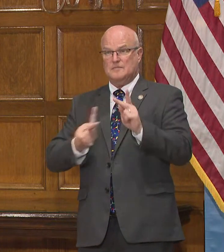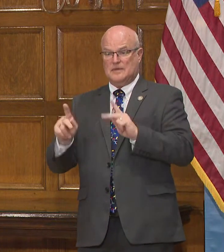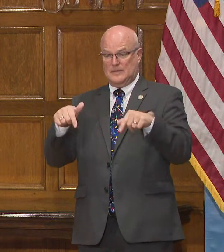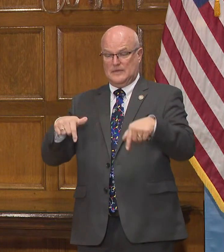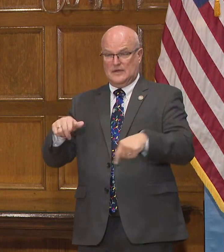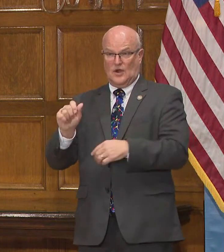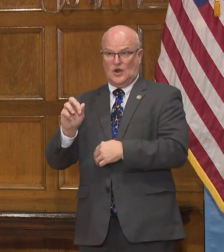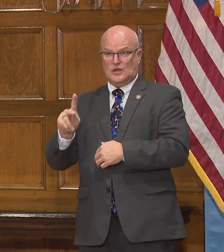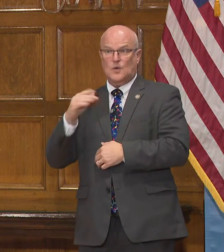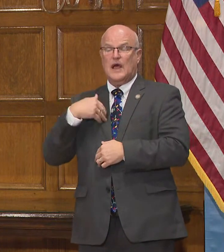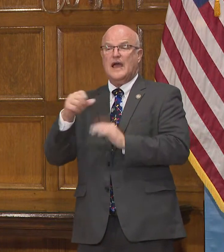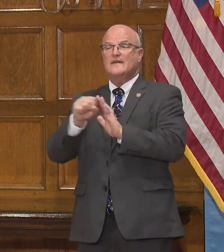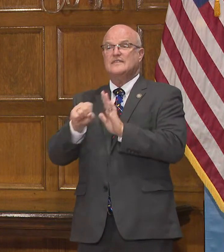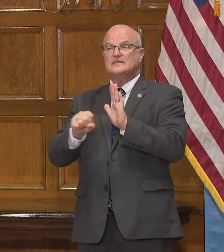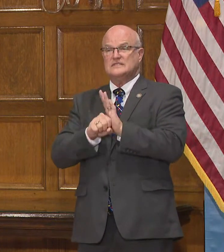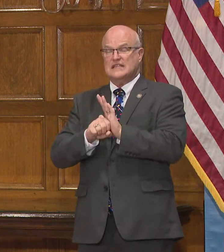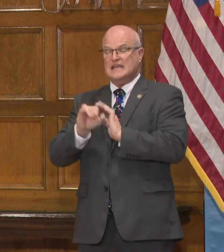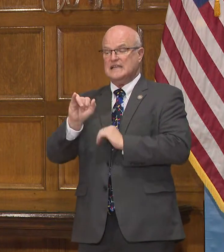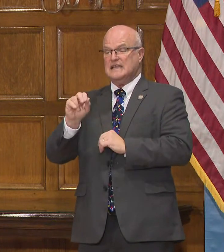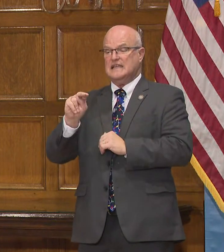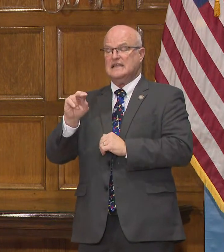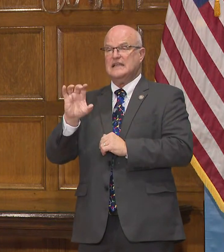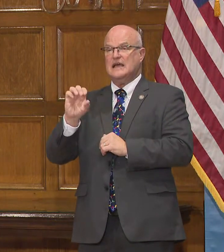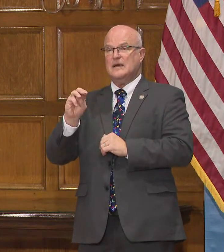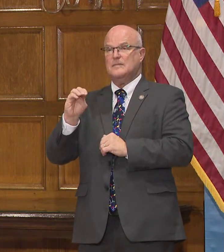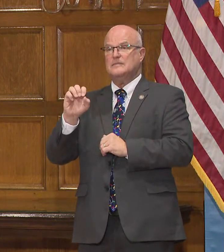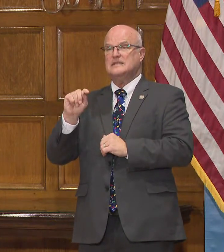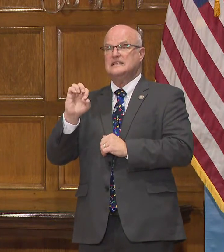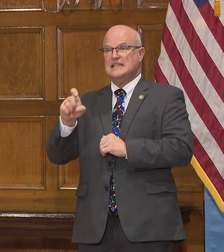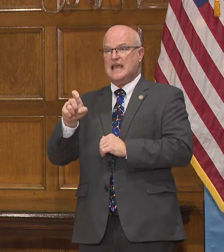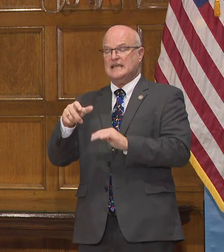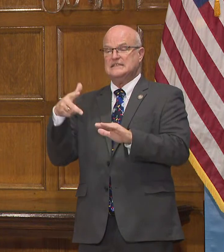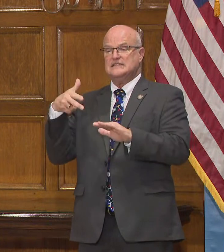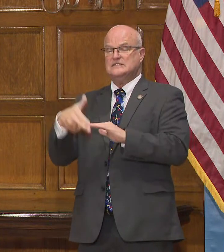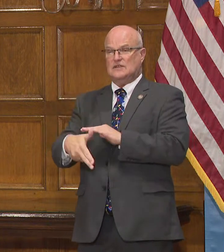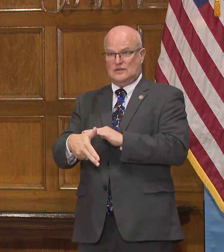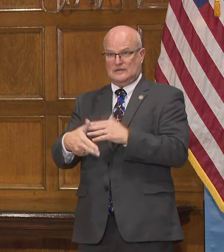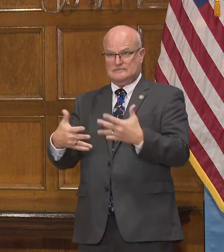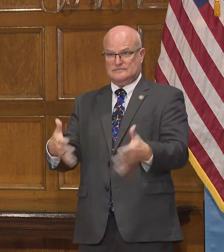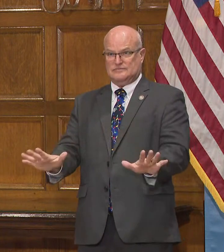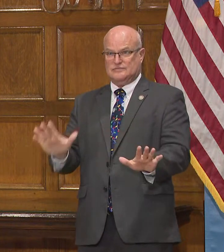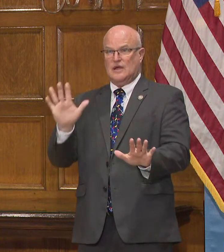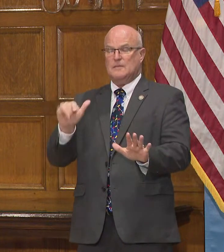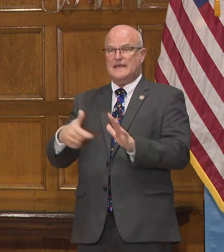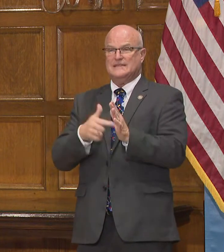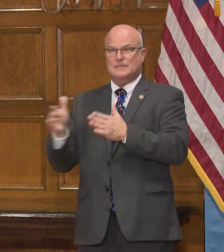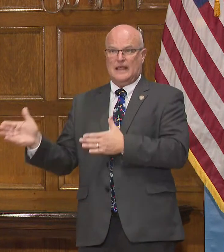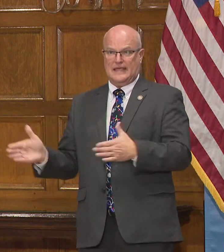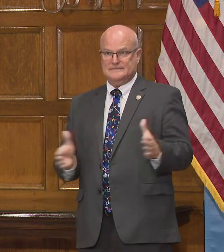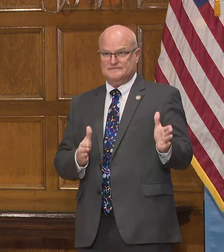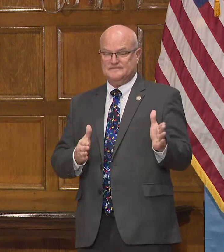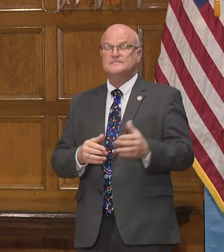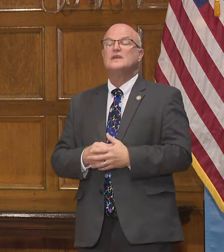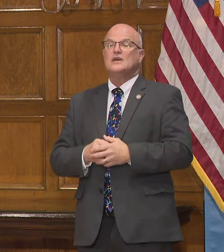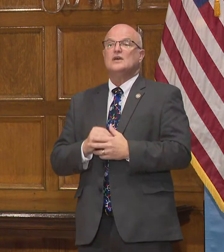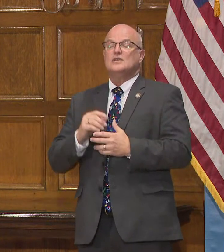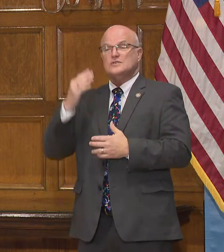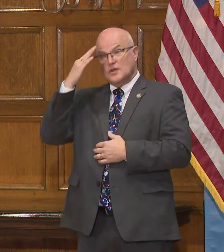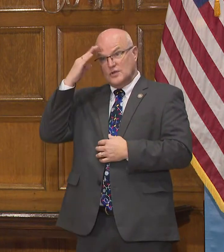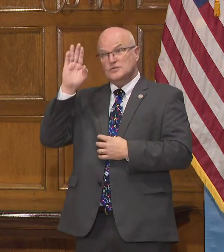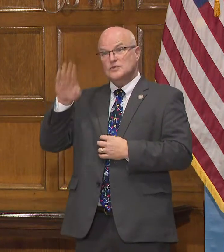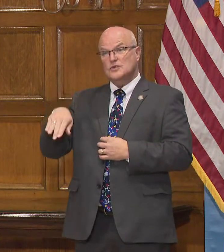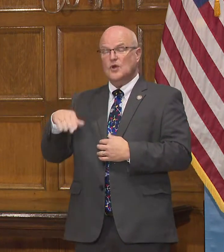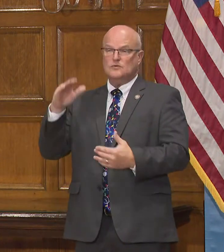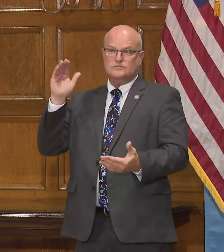will have their state income tax liability totally eliminated by this plan. And as you know,